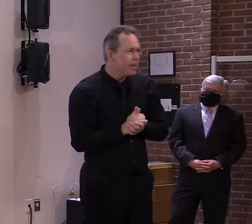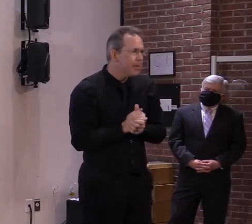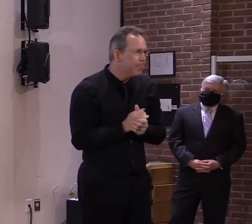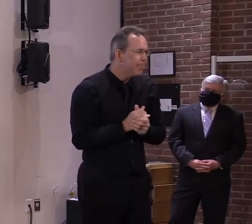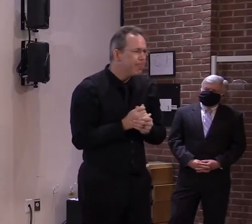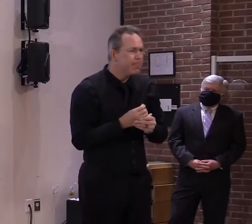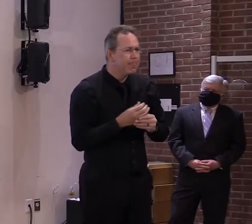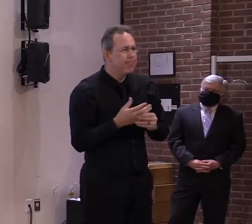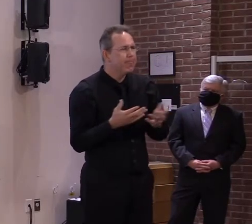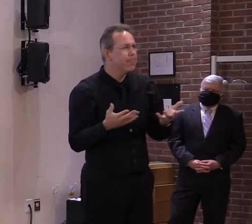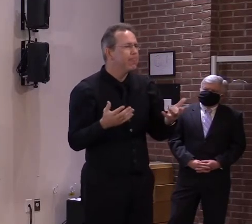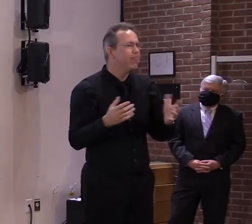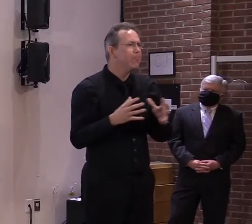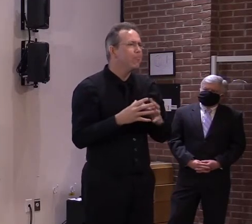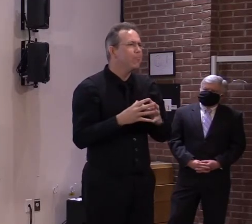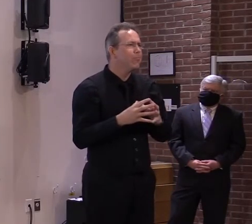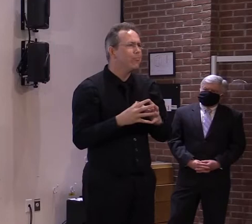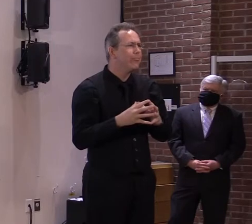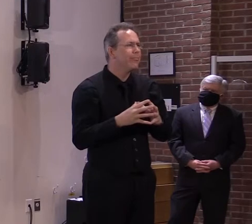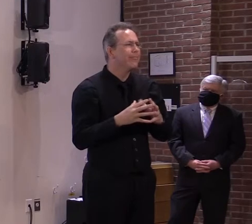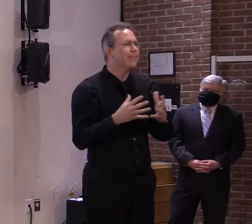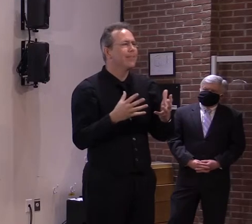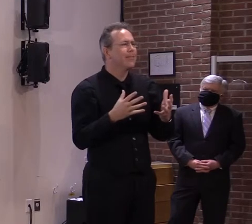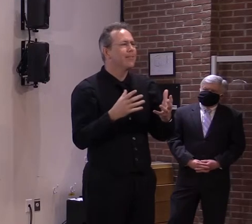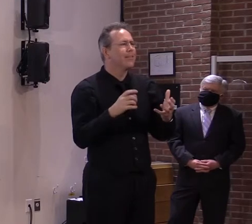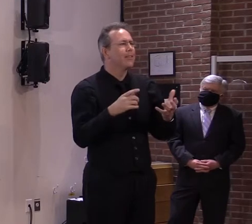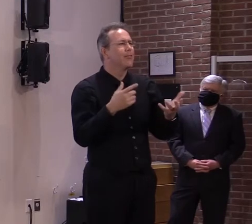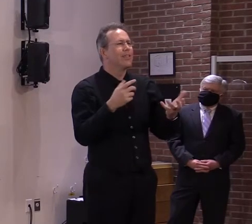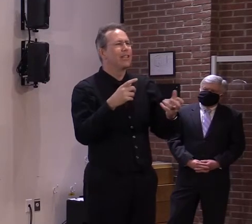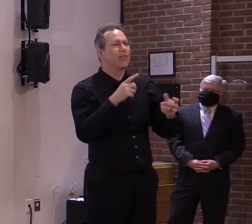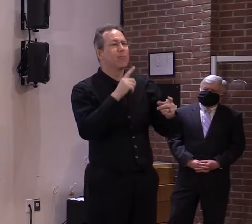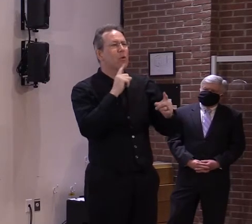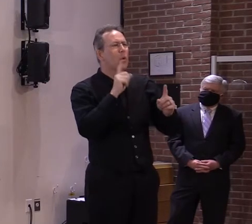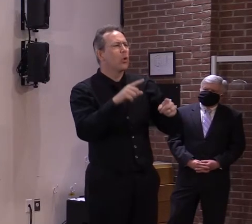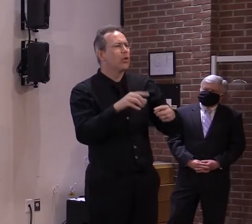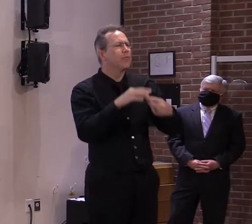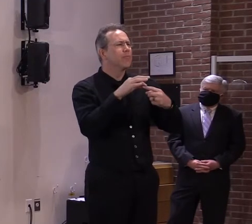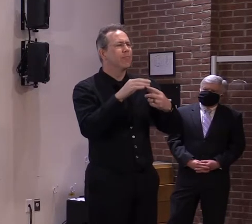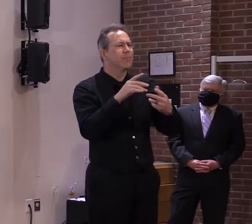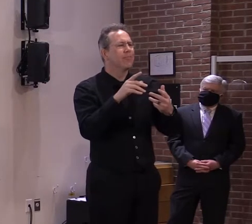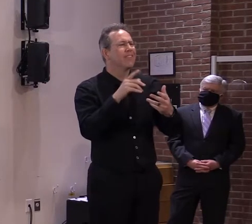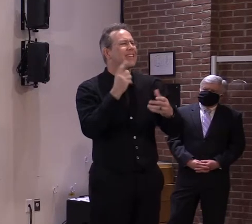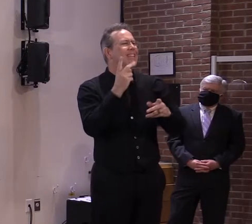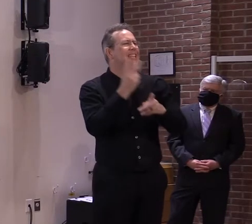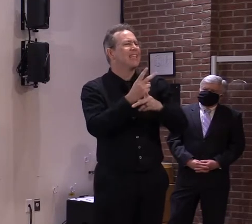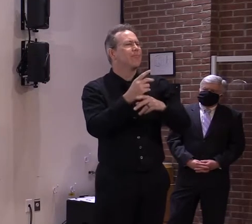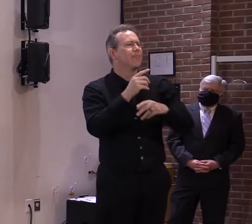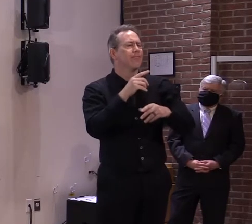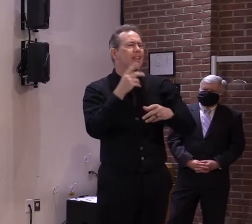programs going or something tied to the state of emergency. So I don't want